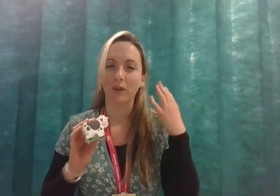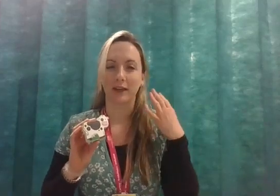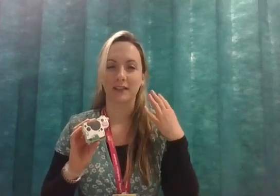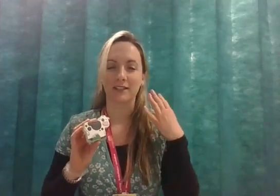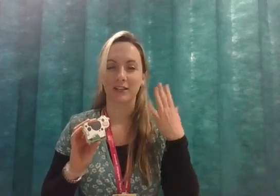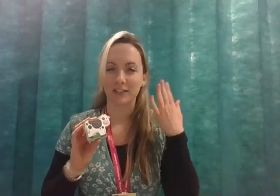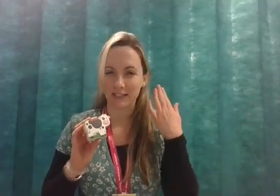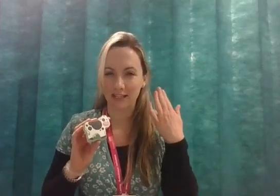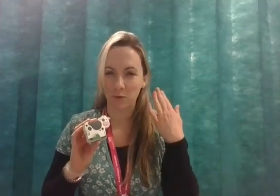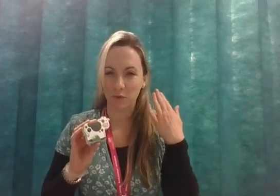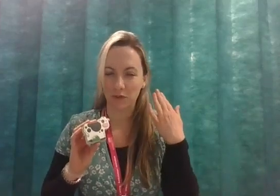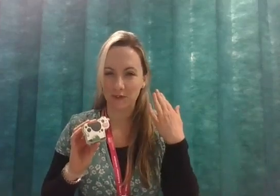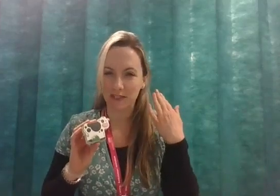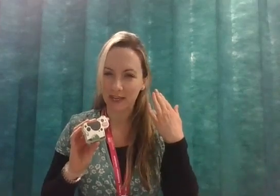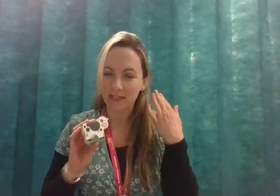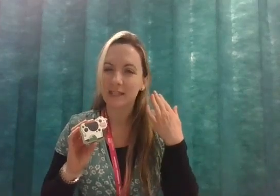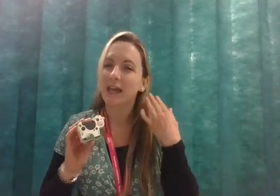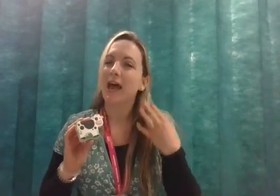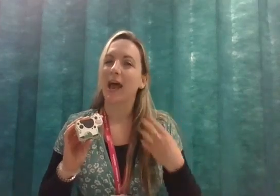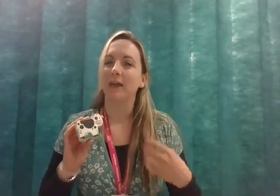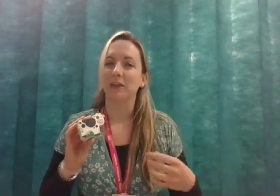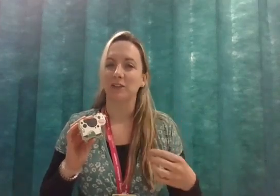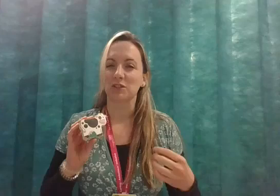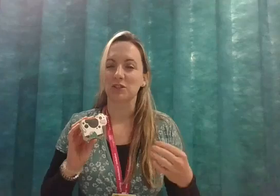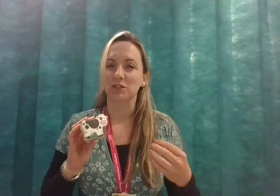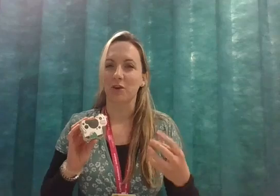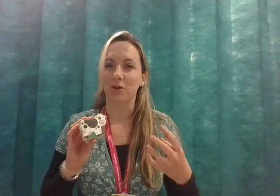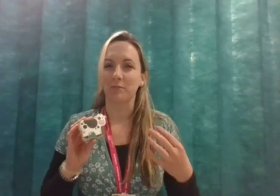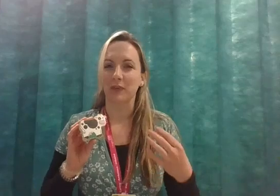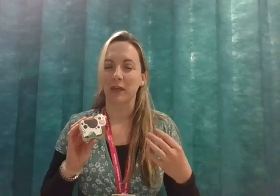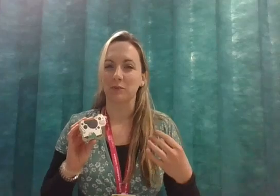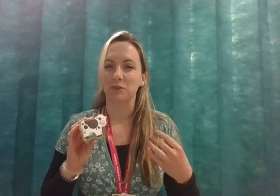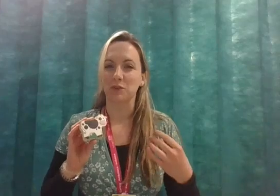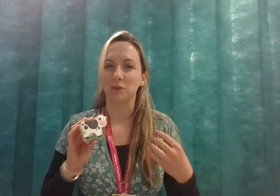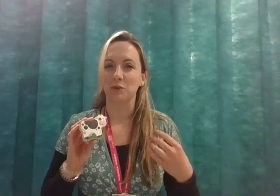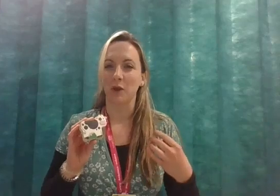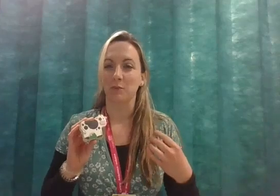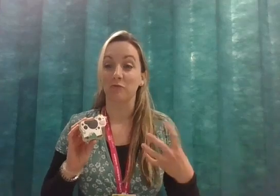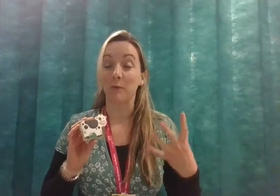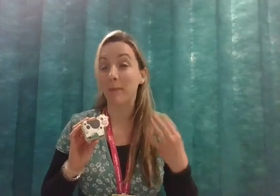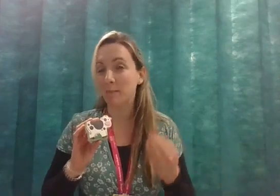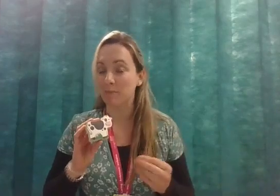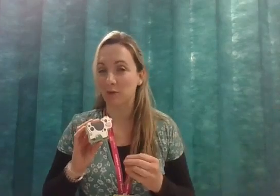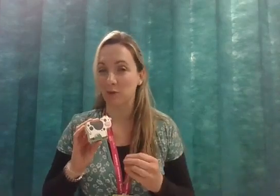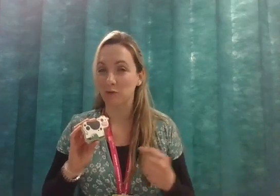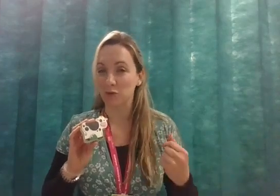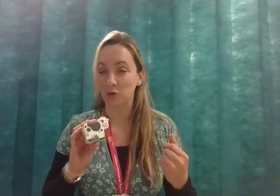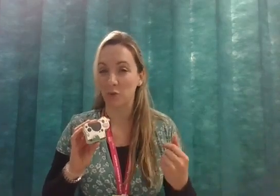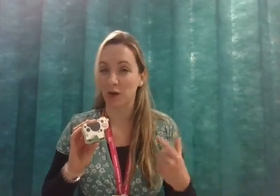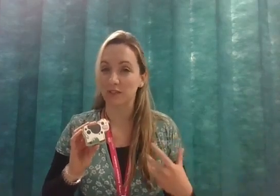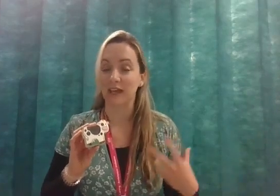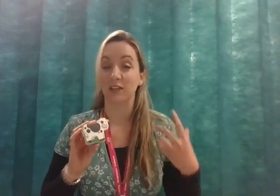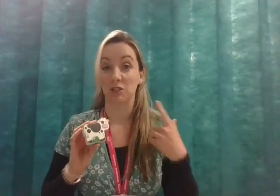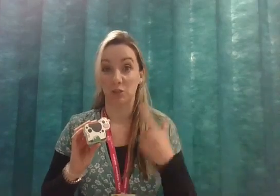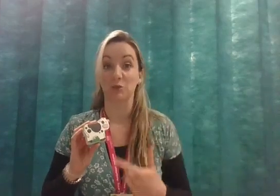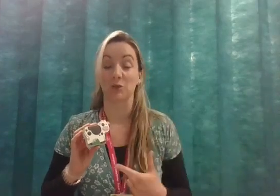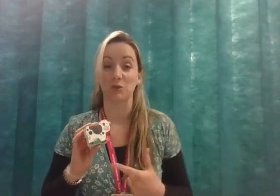likely to understand what you've said and then to start being able to remember those new words and use those new